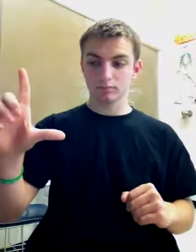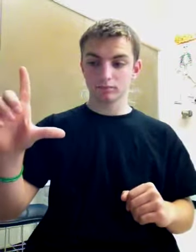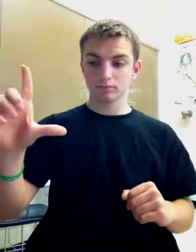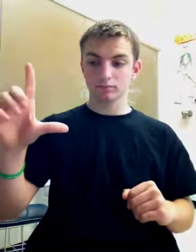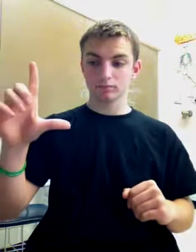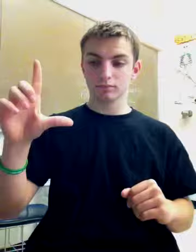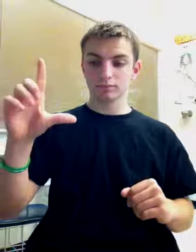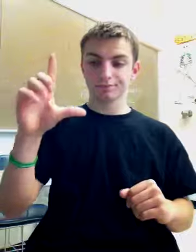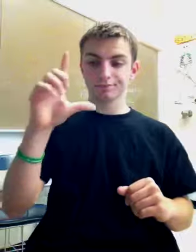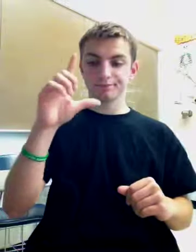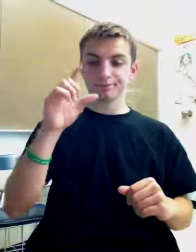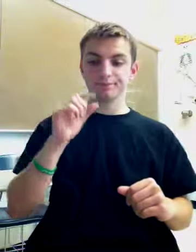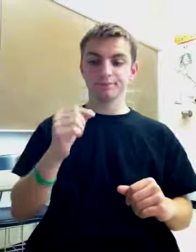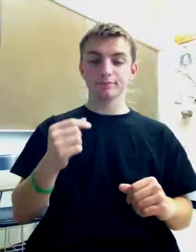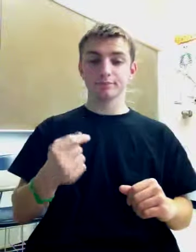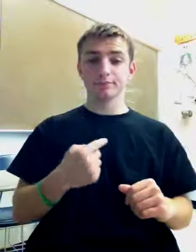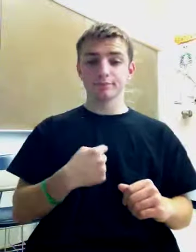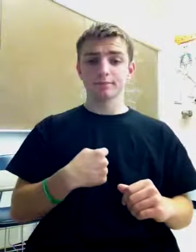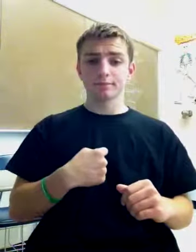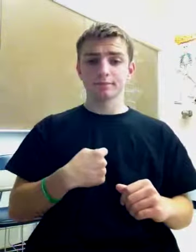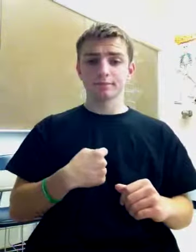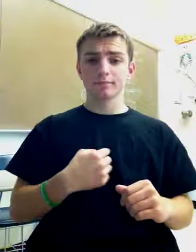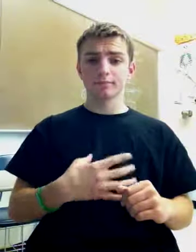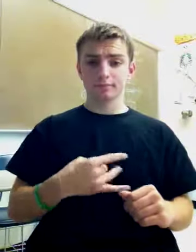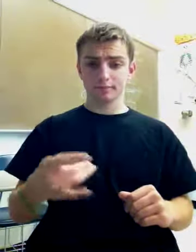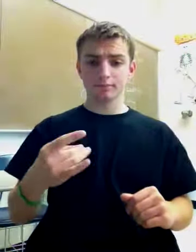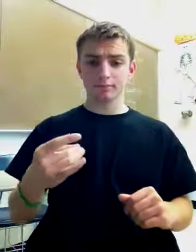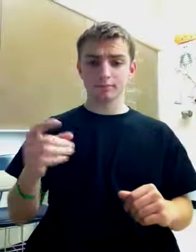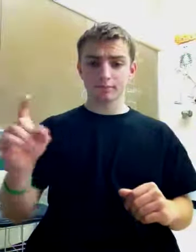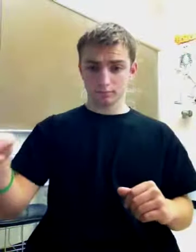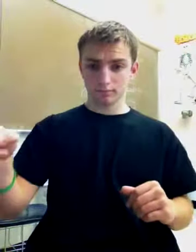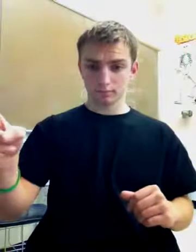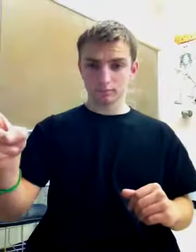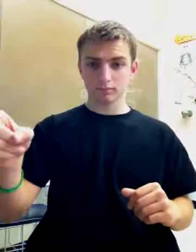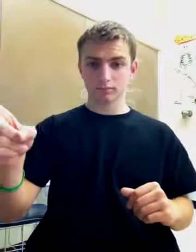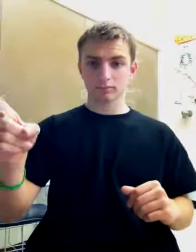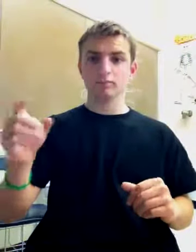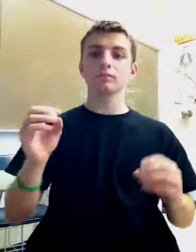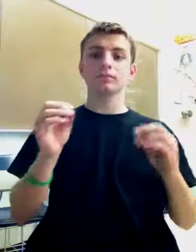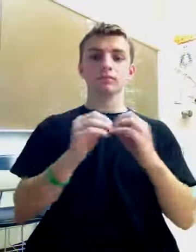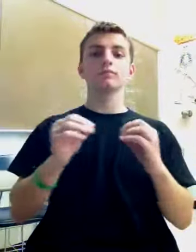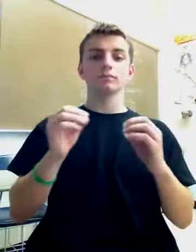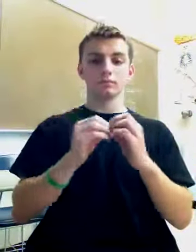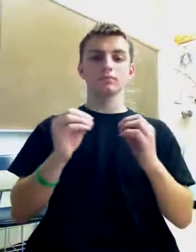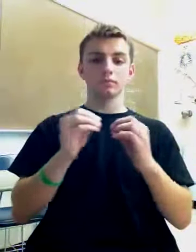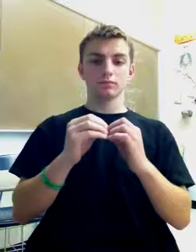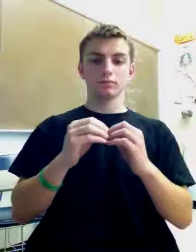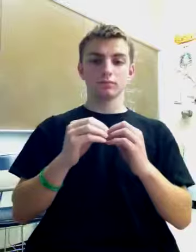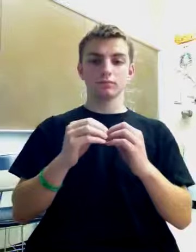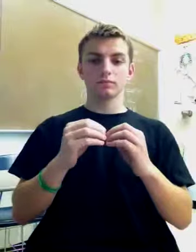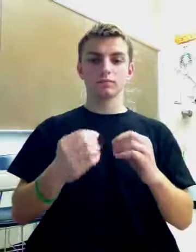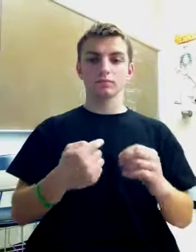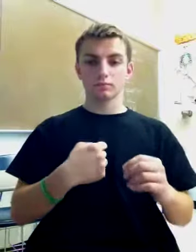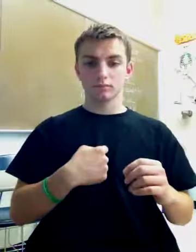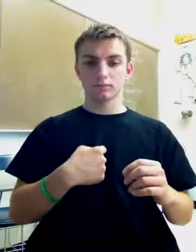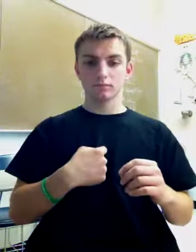have yours uploaded? Yeah. The camera roll? Did it say when you used it? Yeah, I kind of sit down. Did it say when you used it?